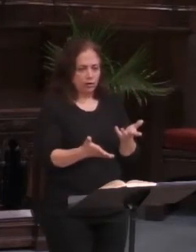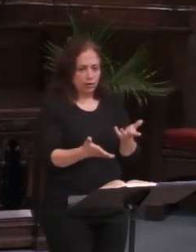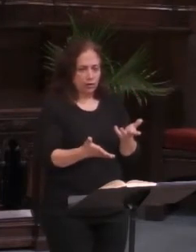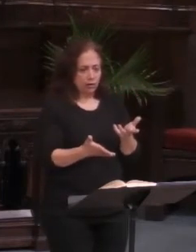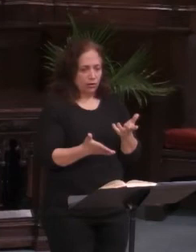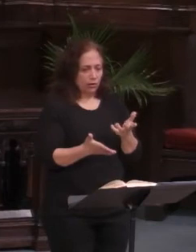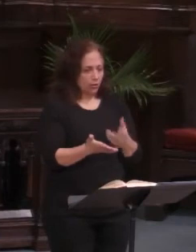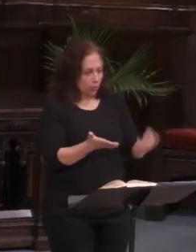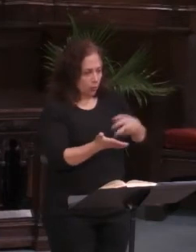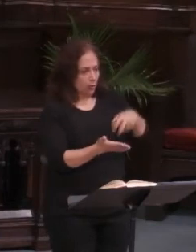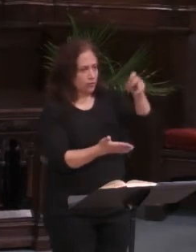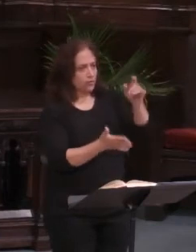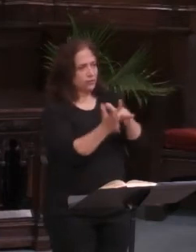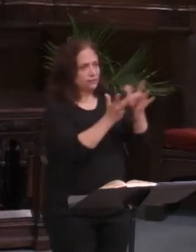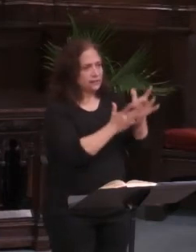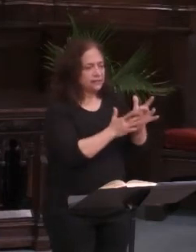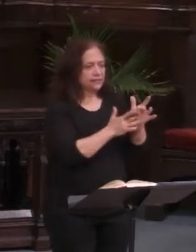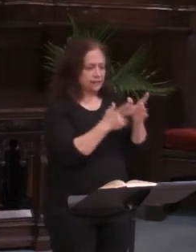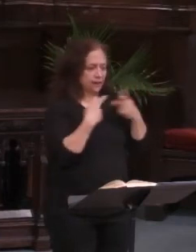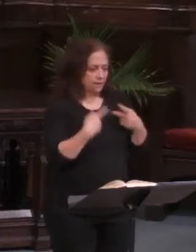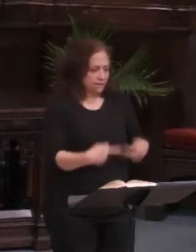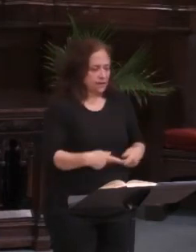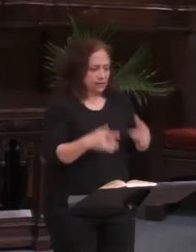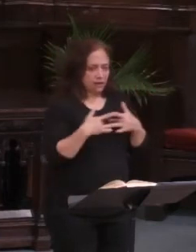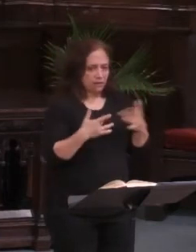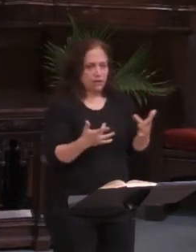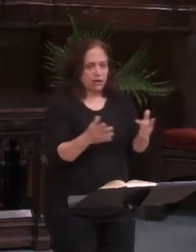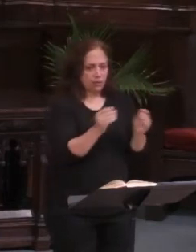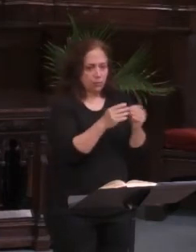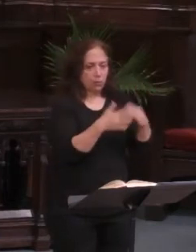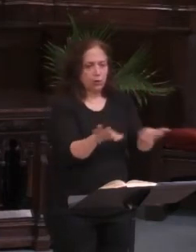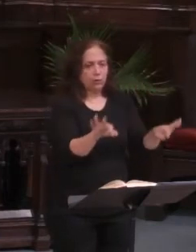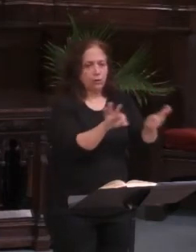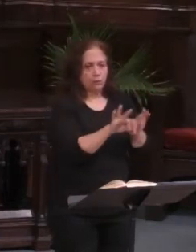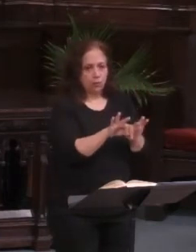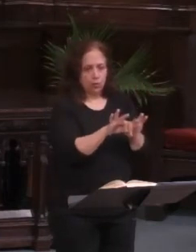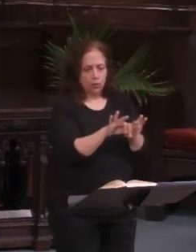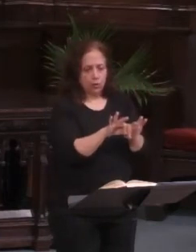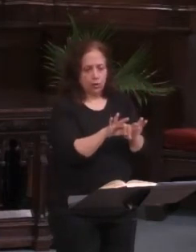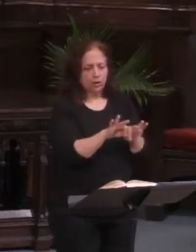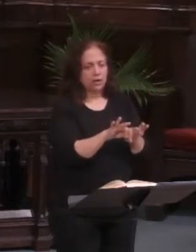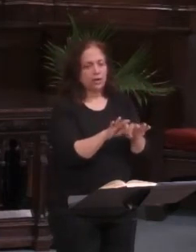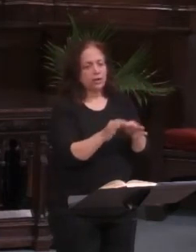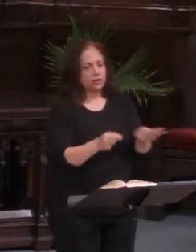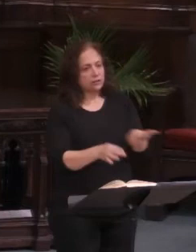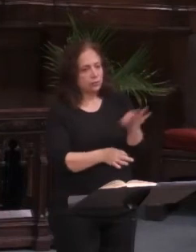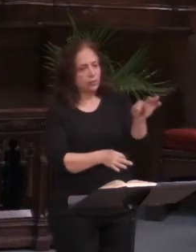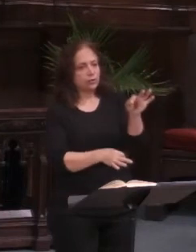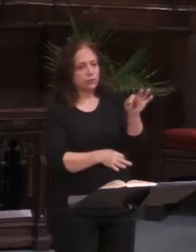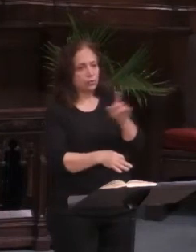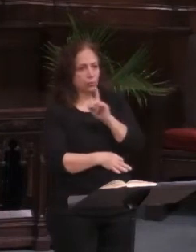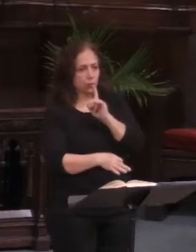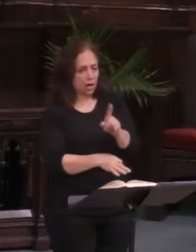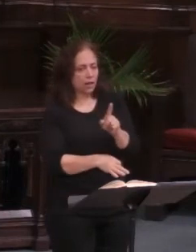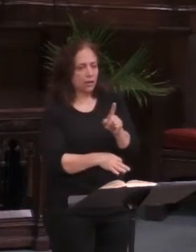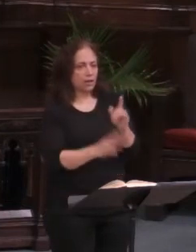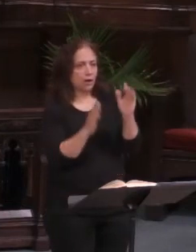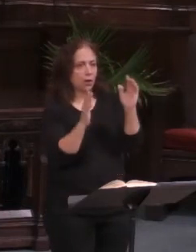The resurrection of Jesus, while a physical event, is more importantly a spiritual reality,